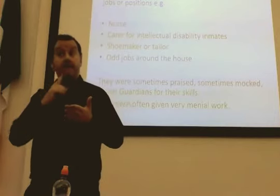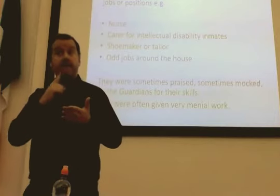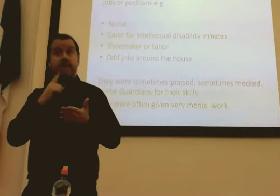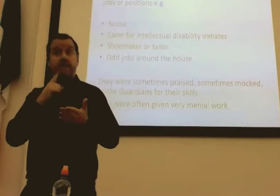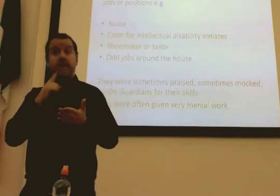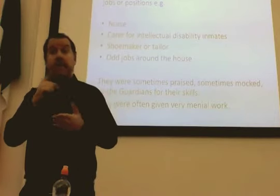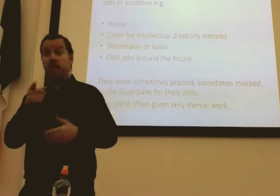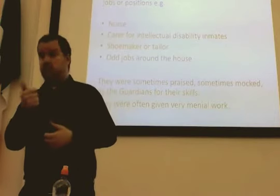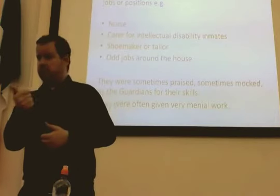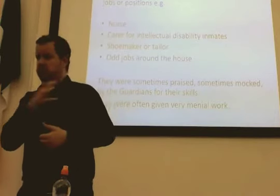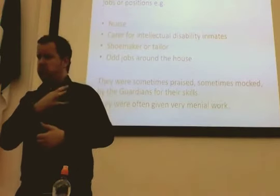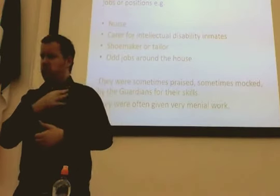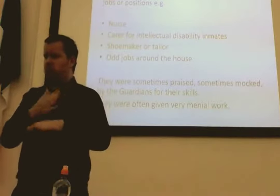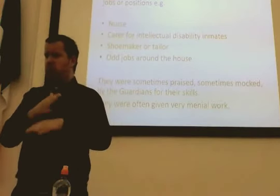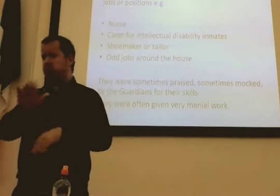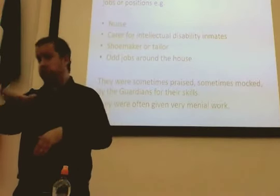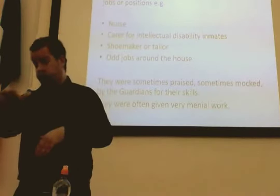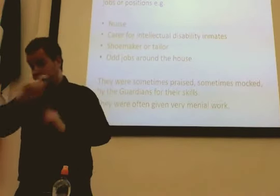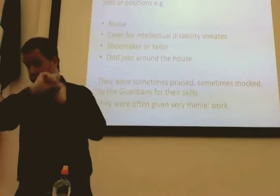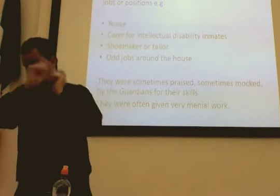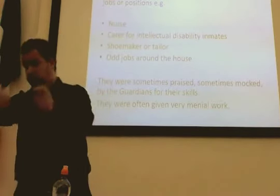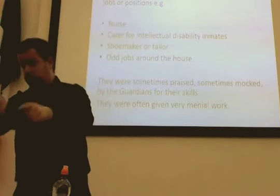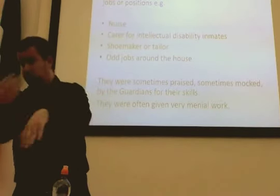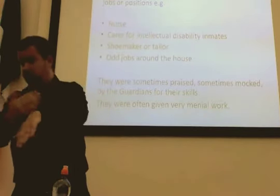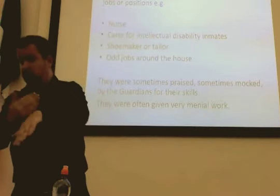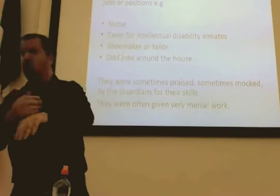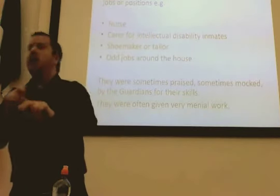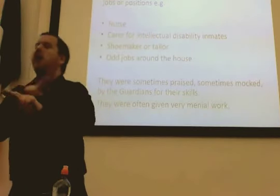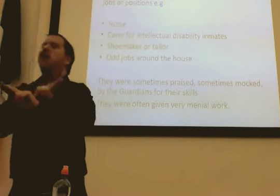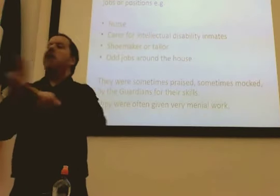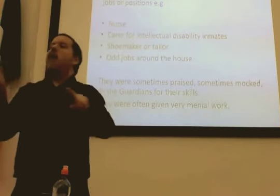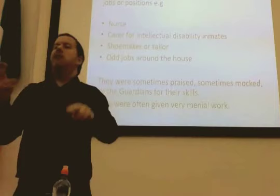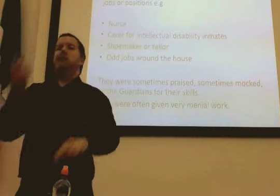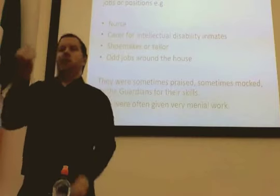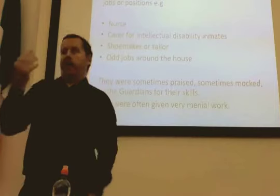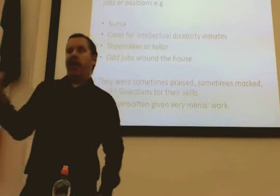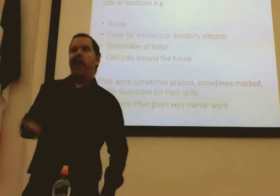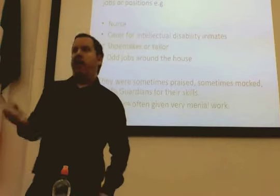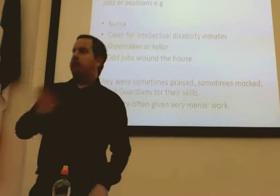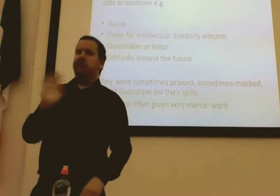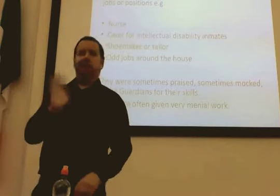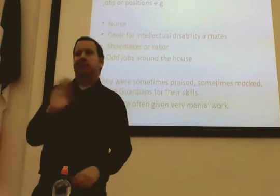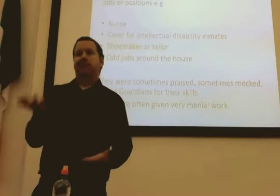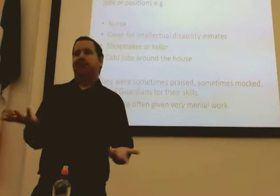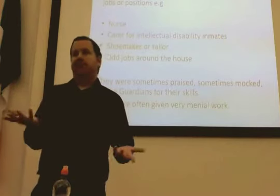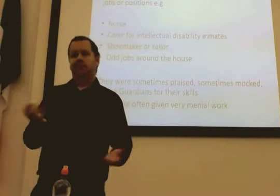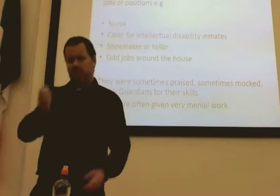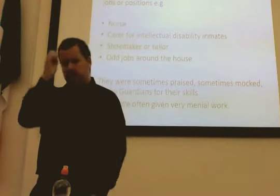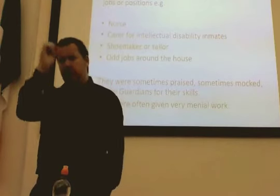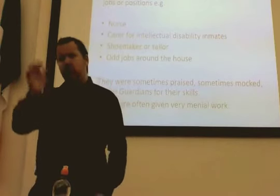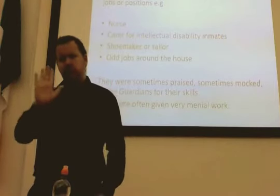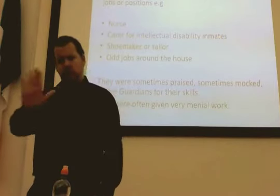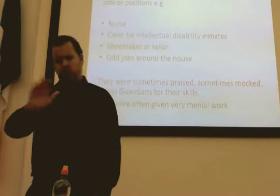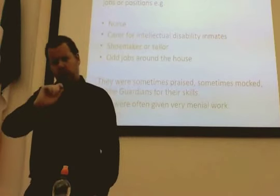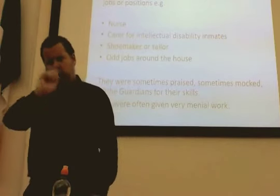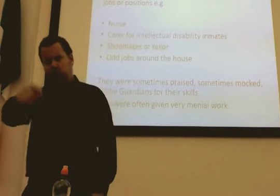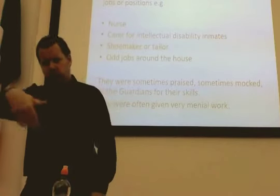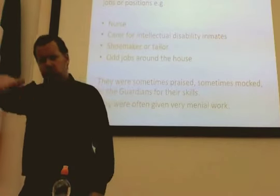work because otherwise they'd be sitting around doing nothing. And deaf people who had good trades were often given good jobs, not for pay, of course, but they were